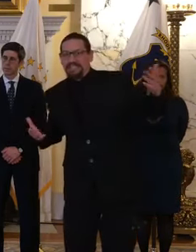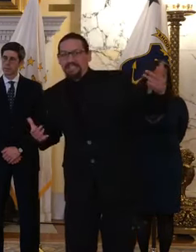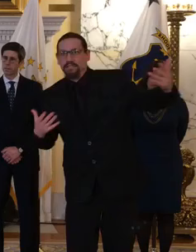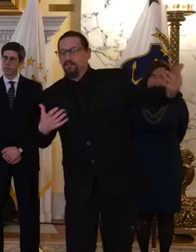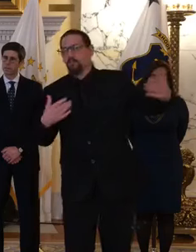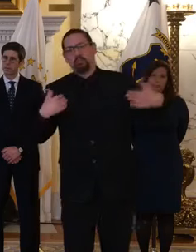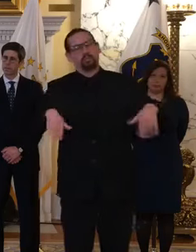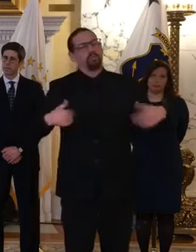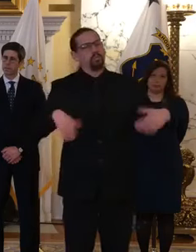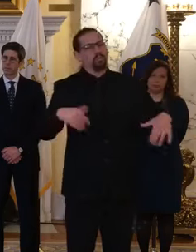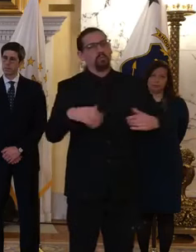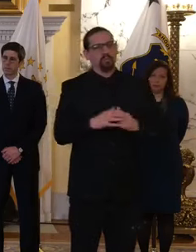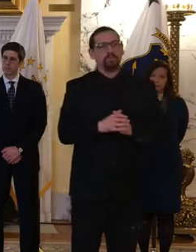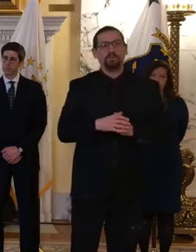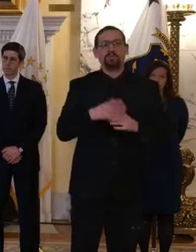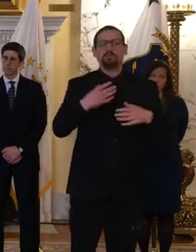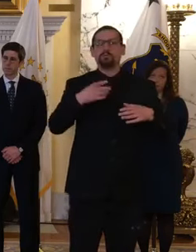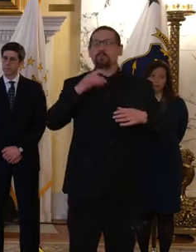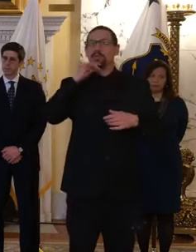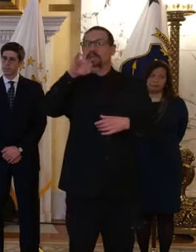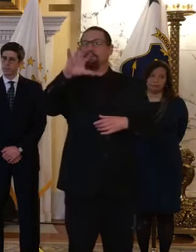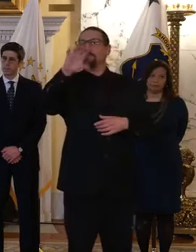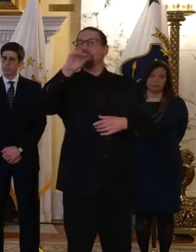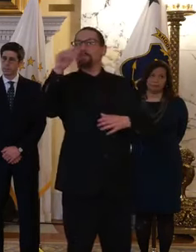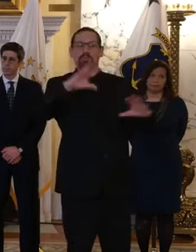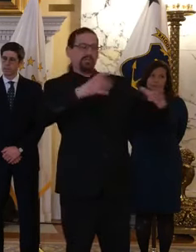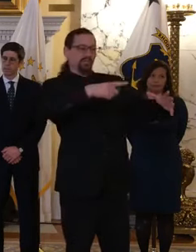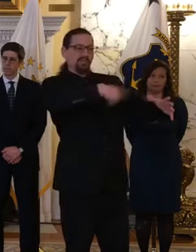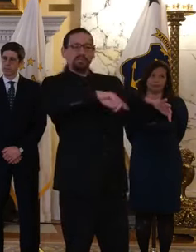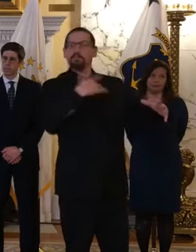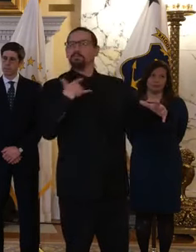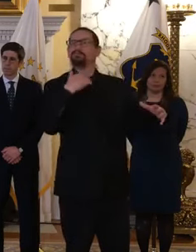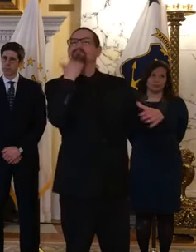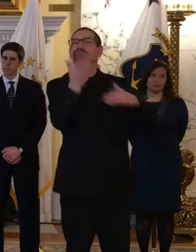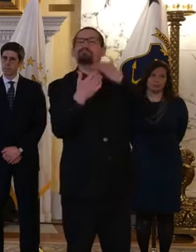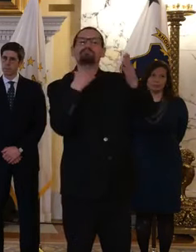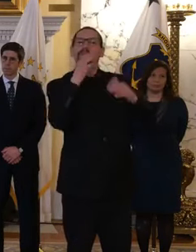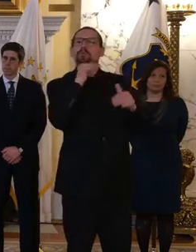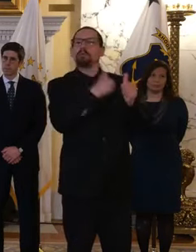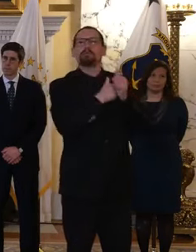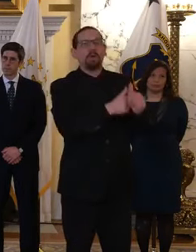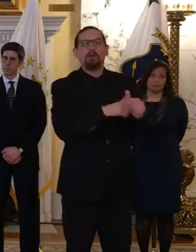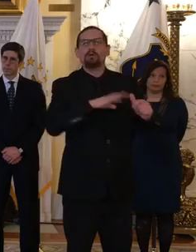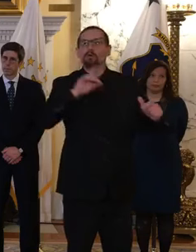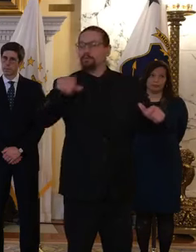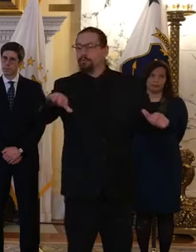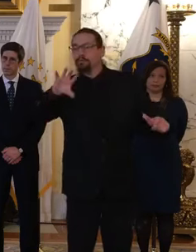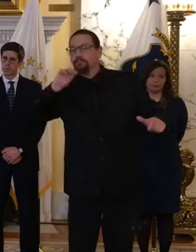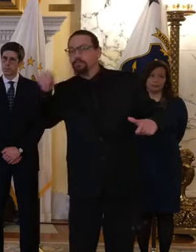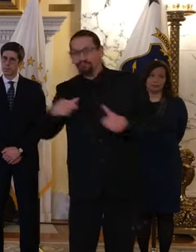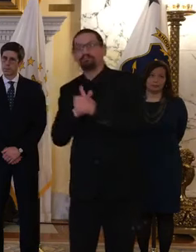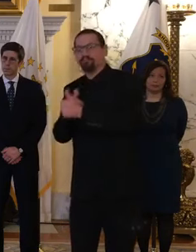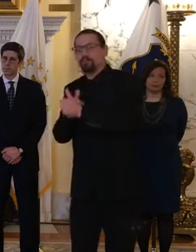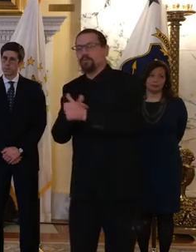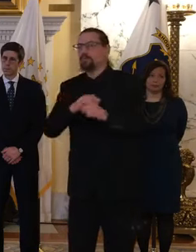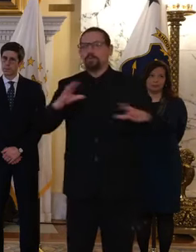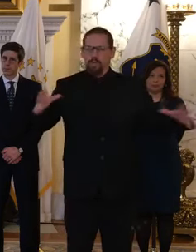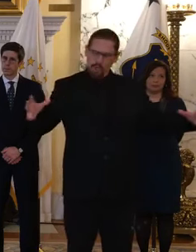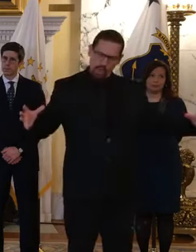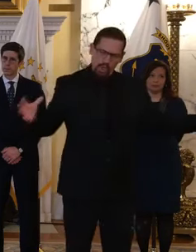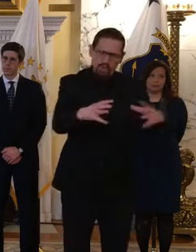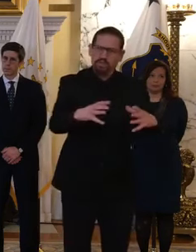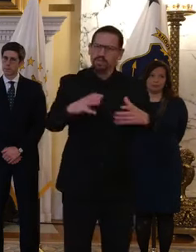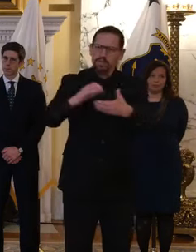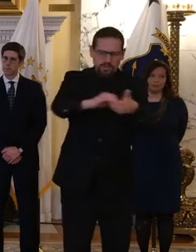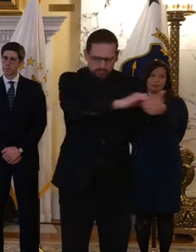neighbors. Think about seniors who may not be able to leave. Think about people with disabilities who may not be able to